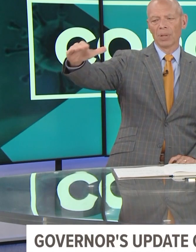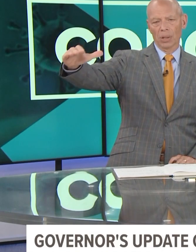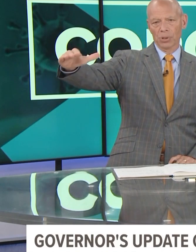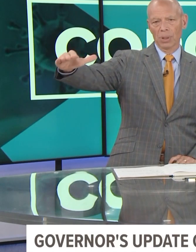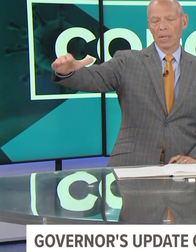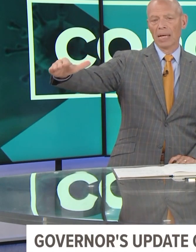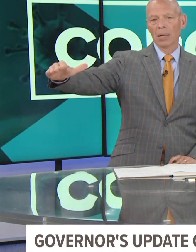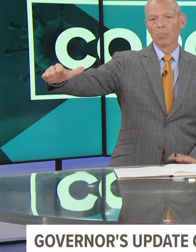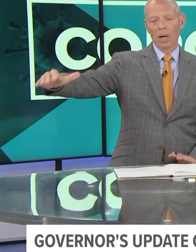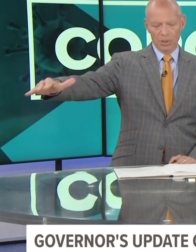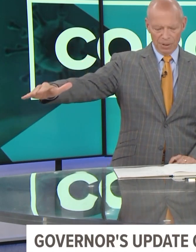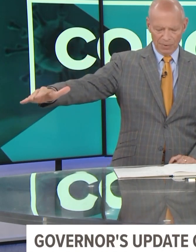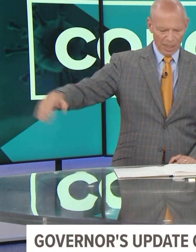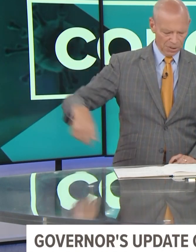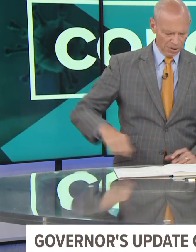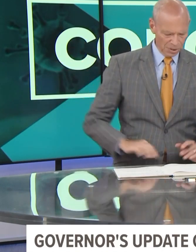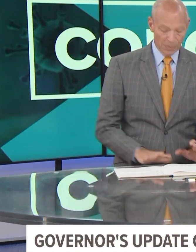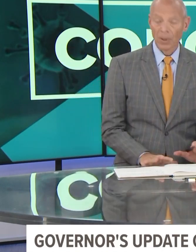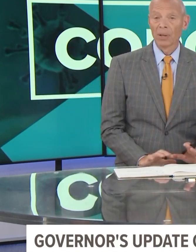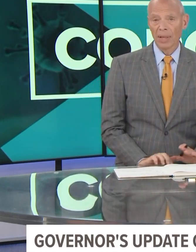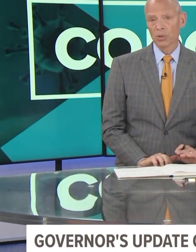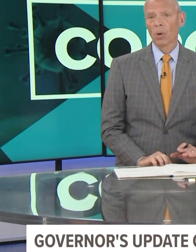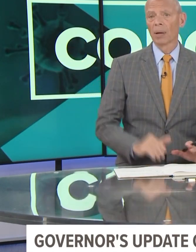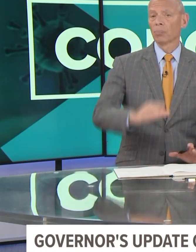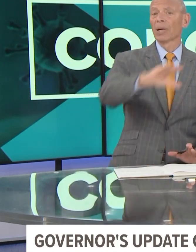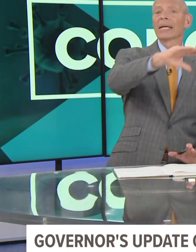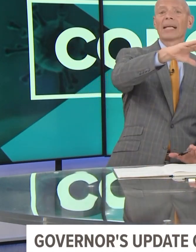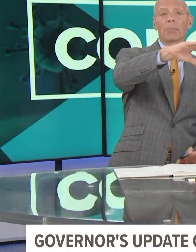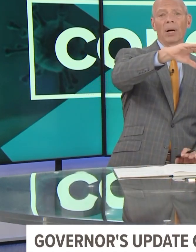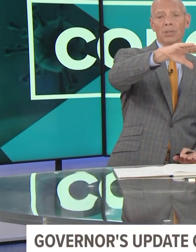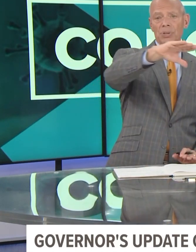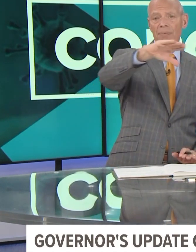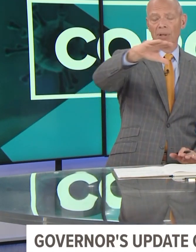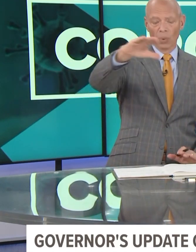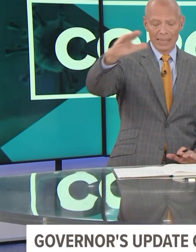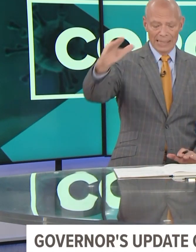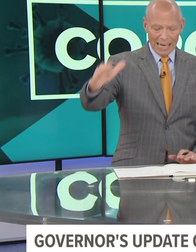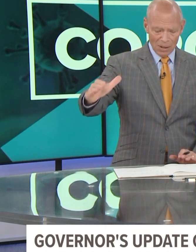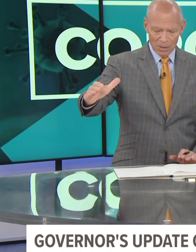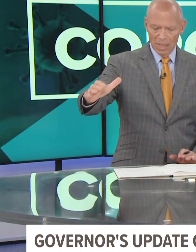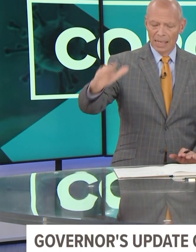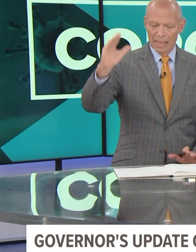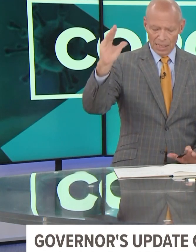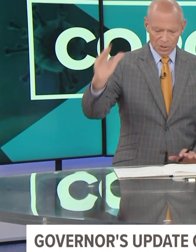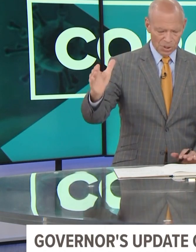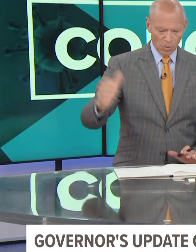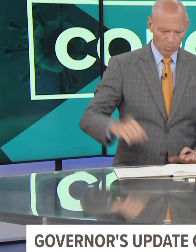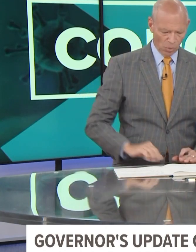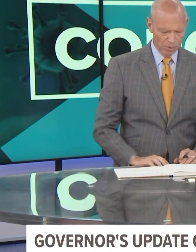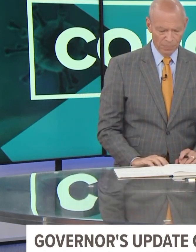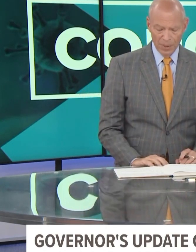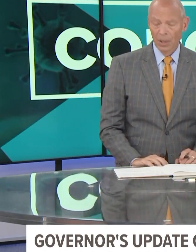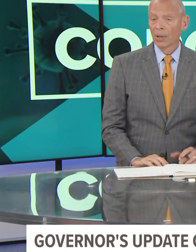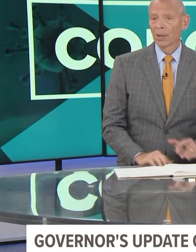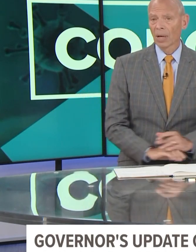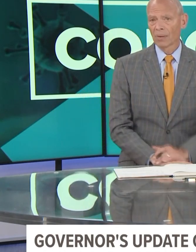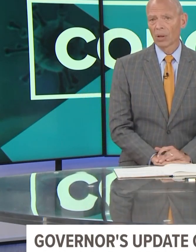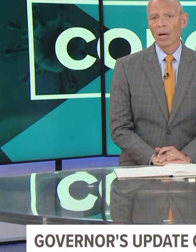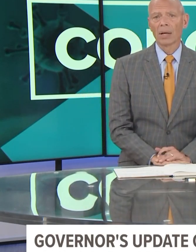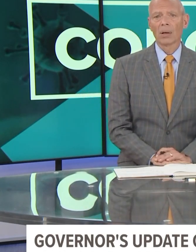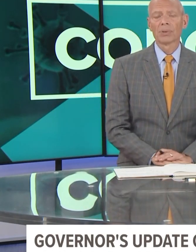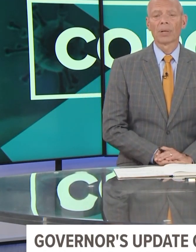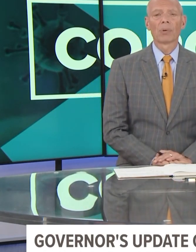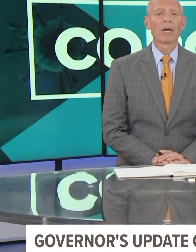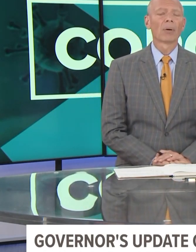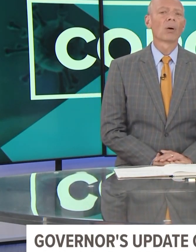seeing a reduction in positive cases. That's why bringing that positivity rate down is so important. The